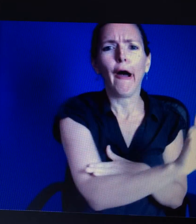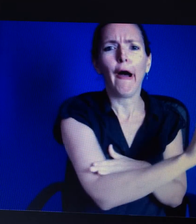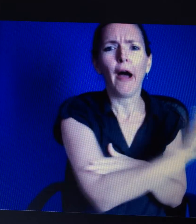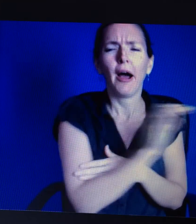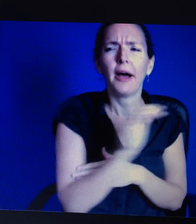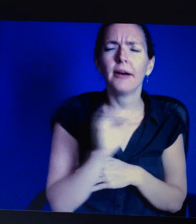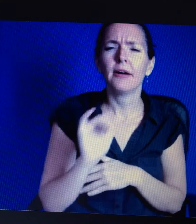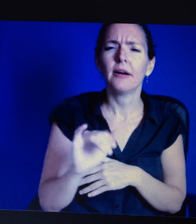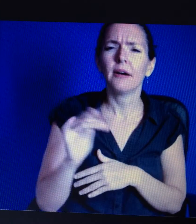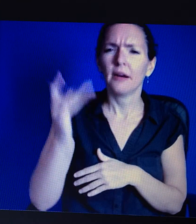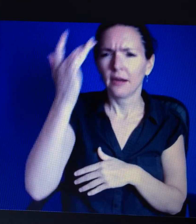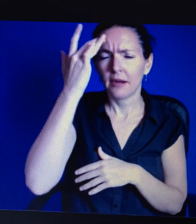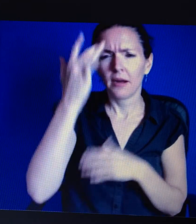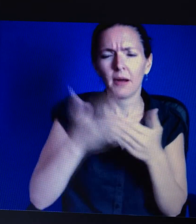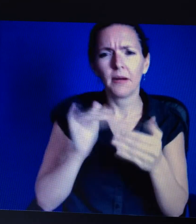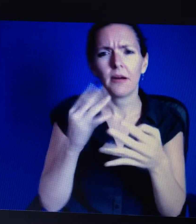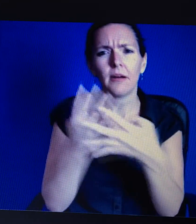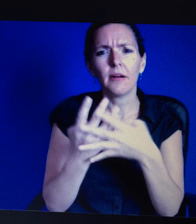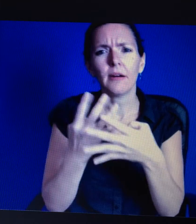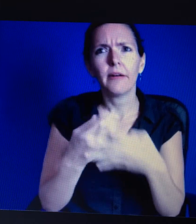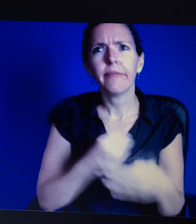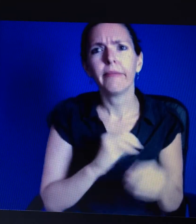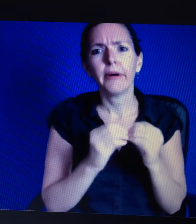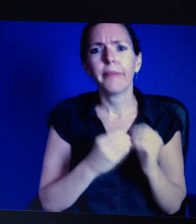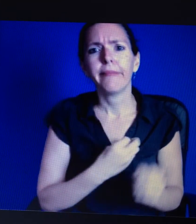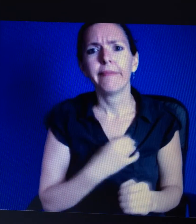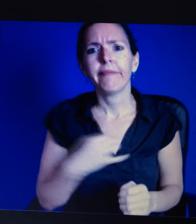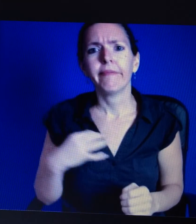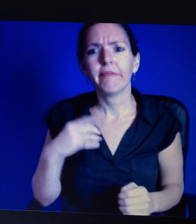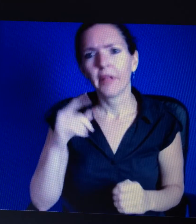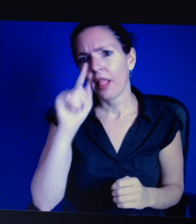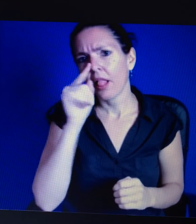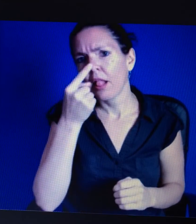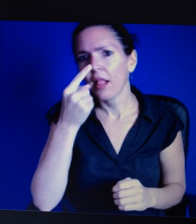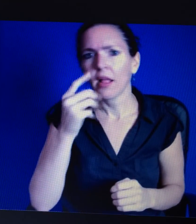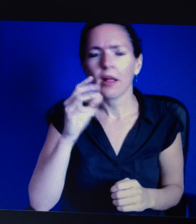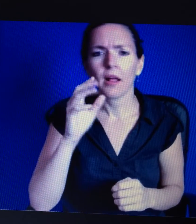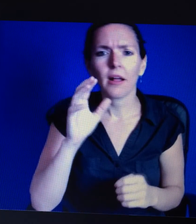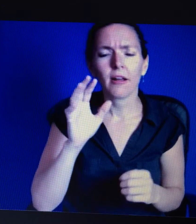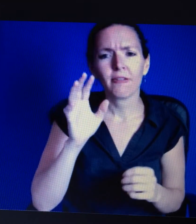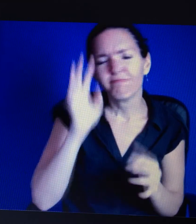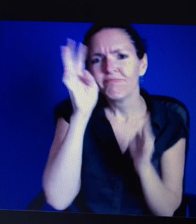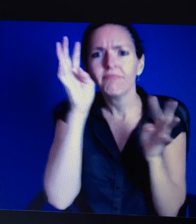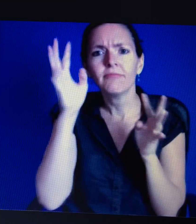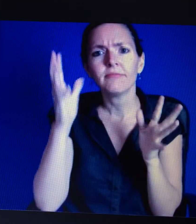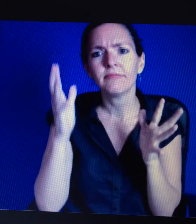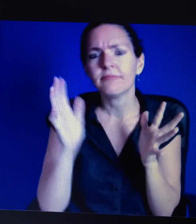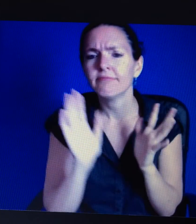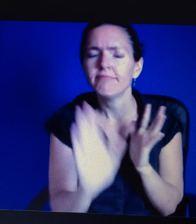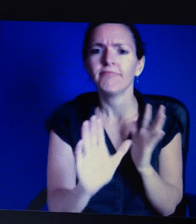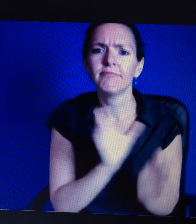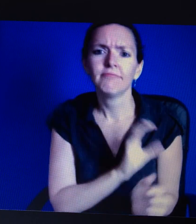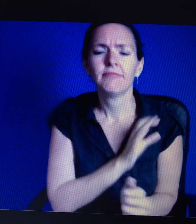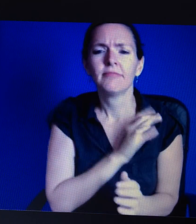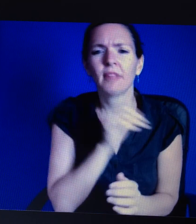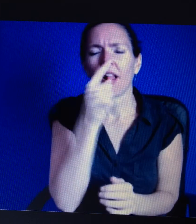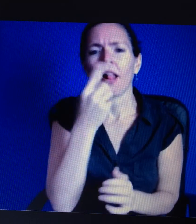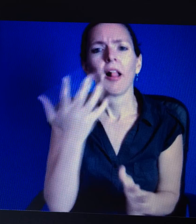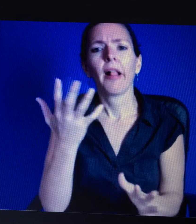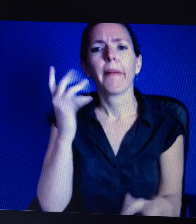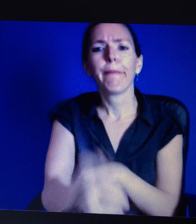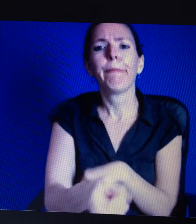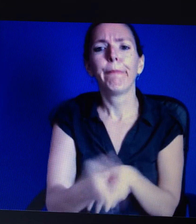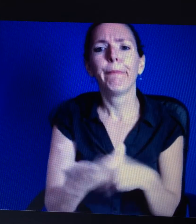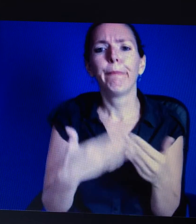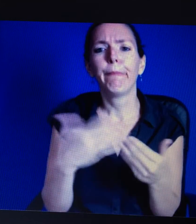leaning toward having DNS name signs and not ANS name signs,